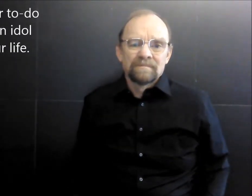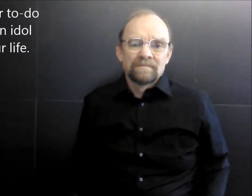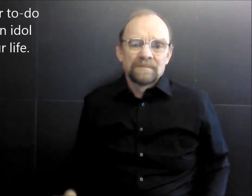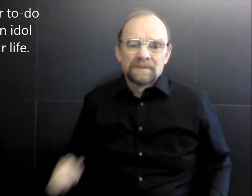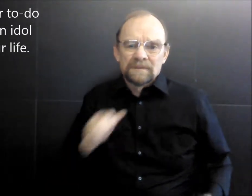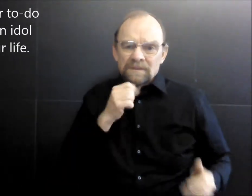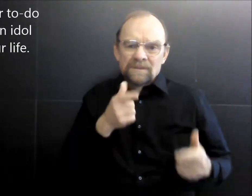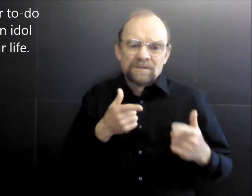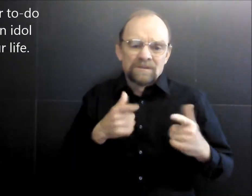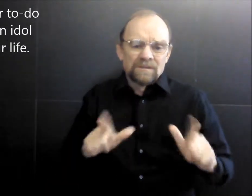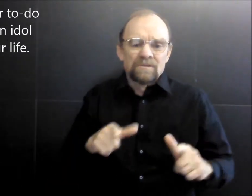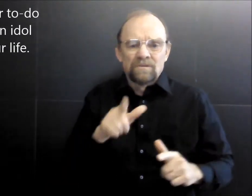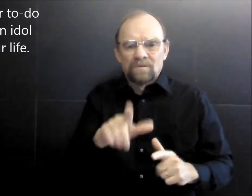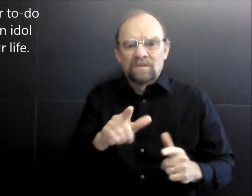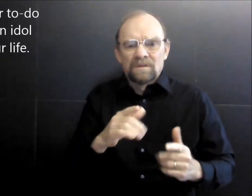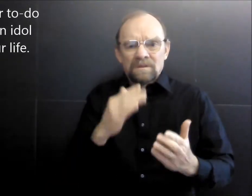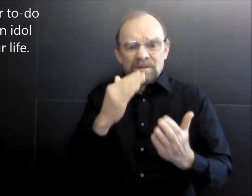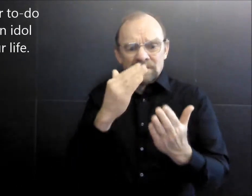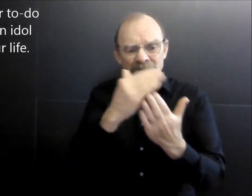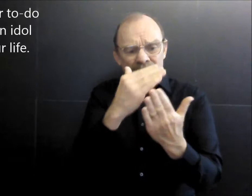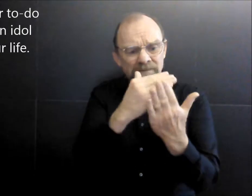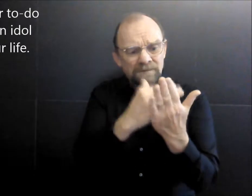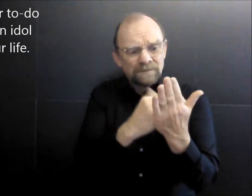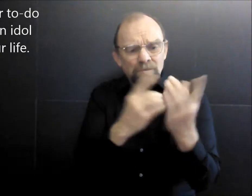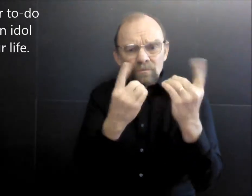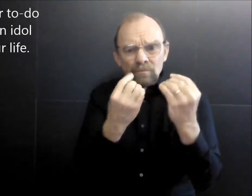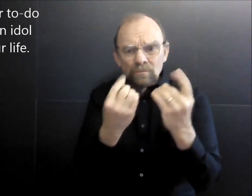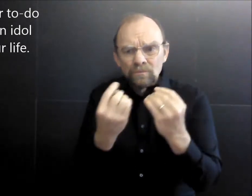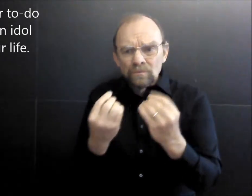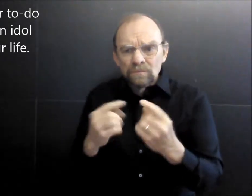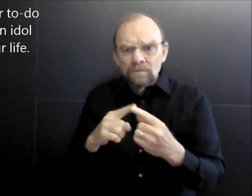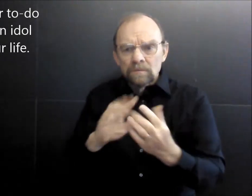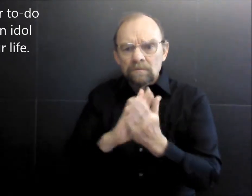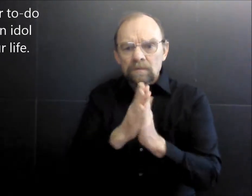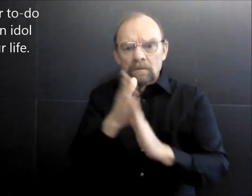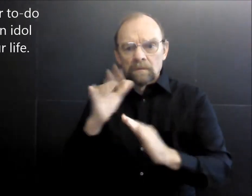Do not let your to-do list become an idol directing your life